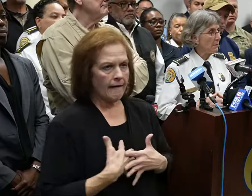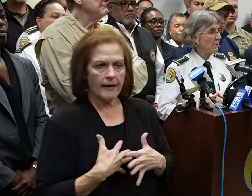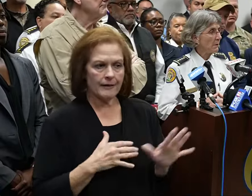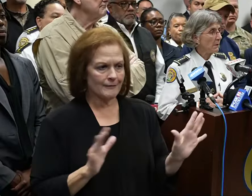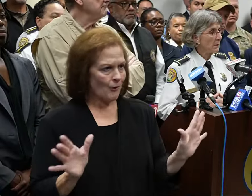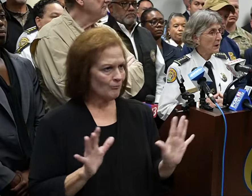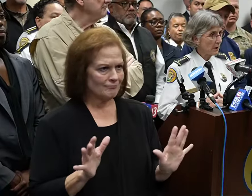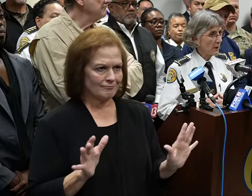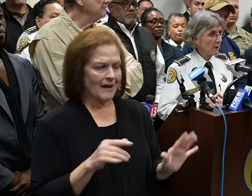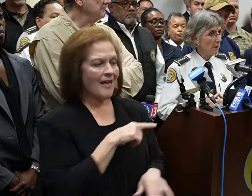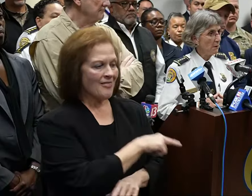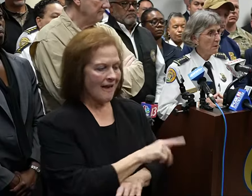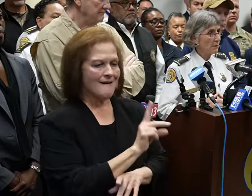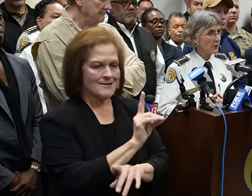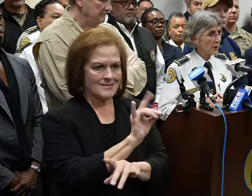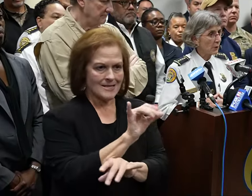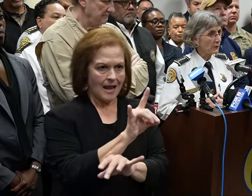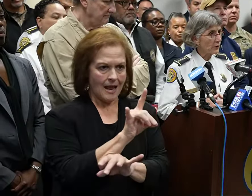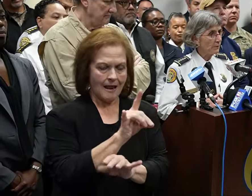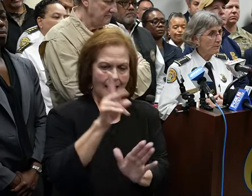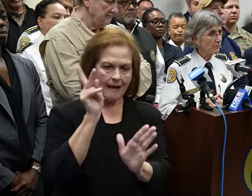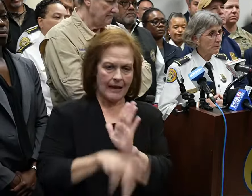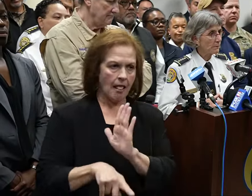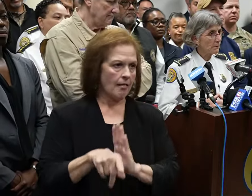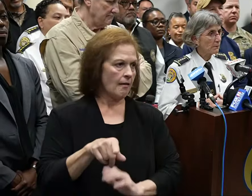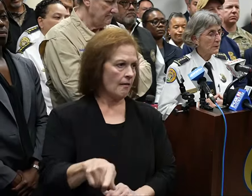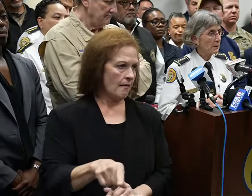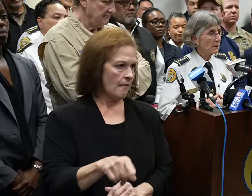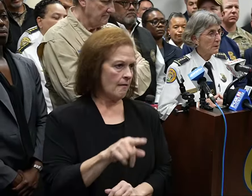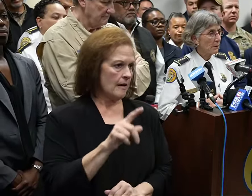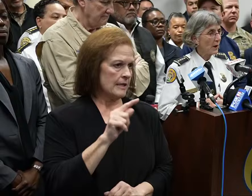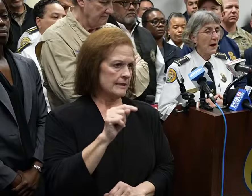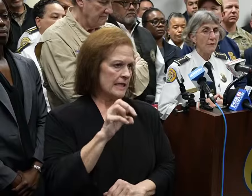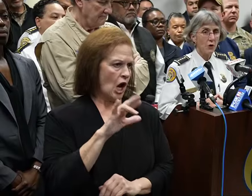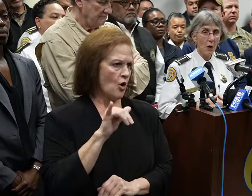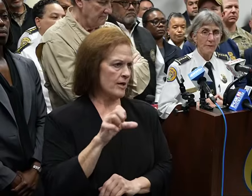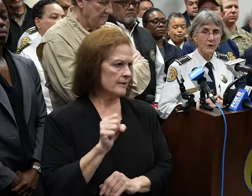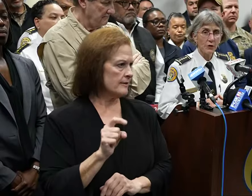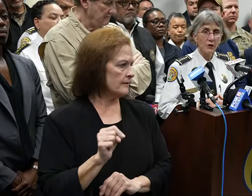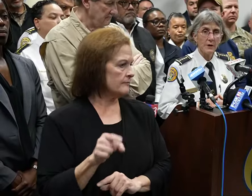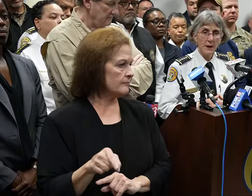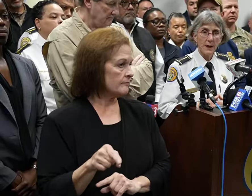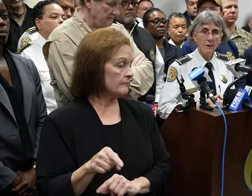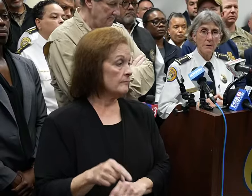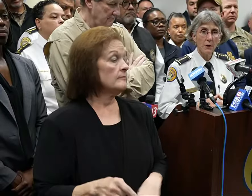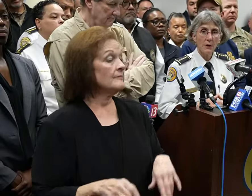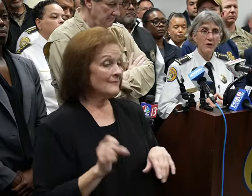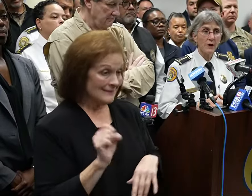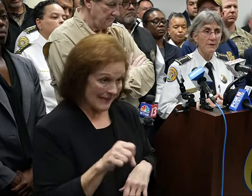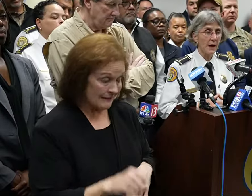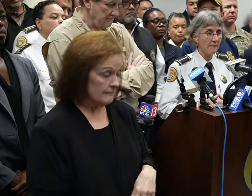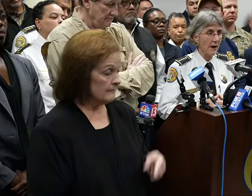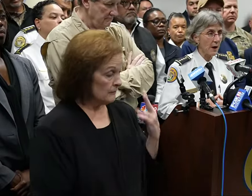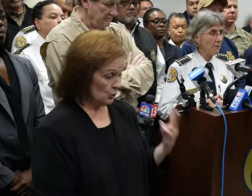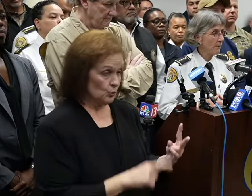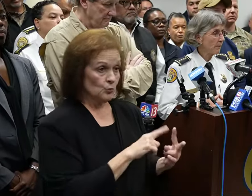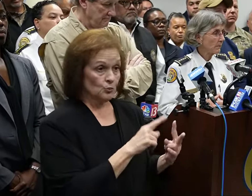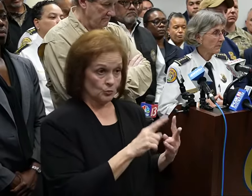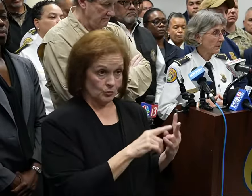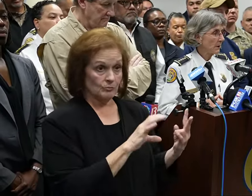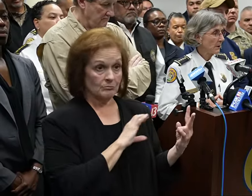did kill the terrorist. We have 2 officers indeed who received